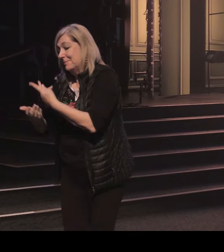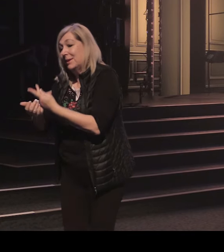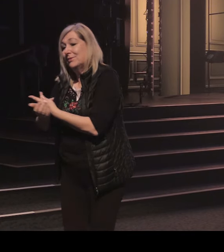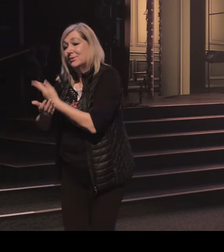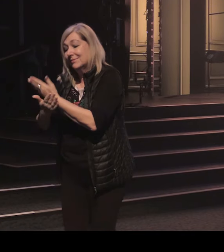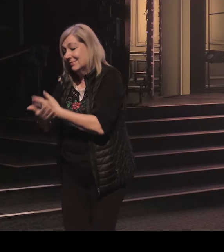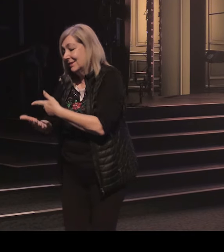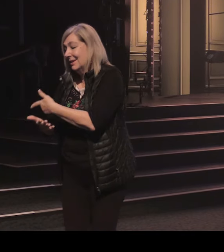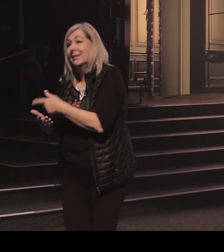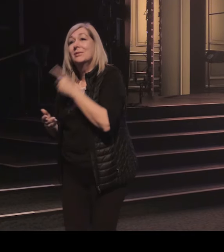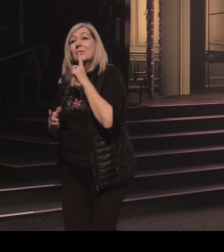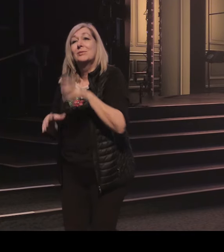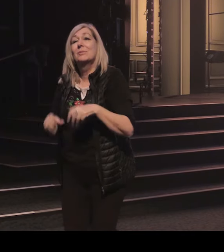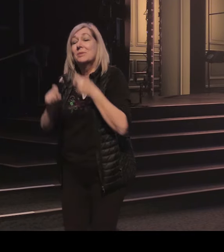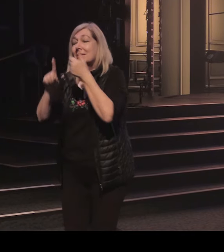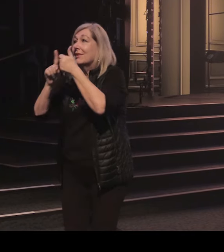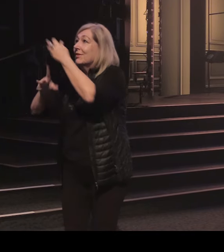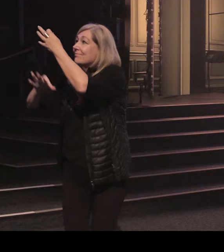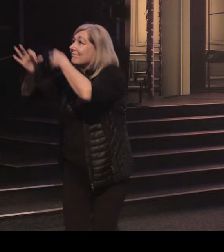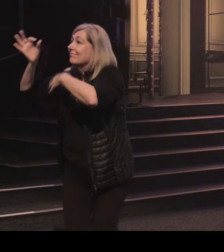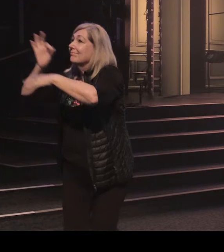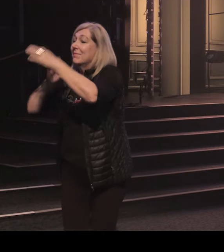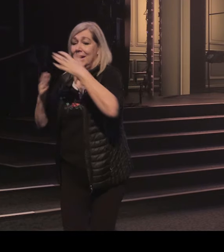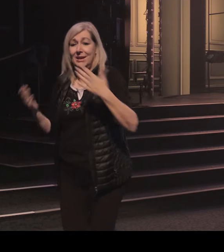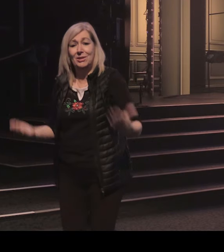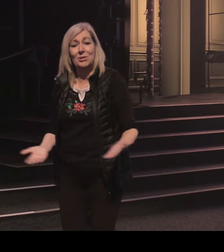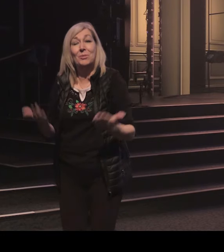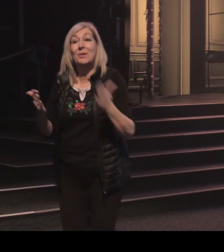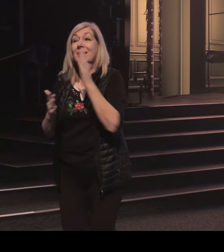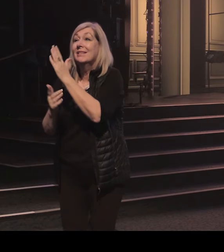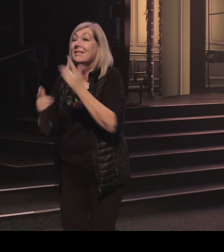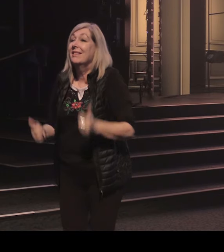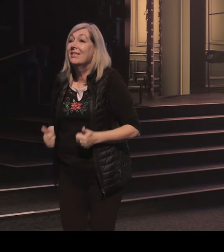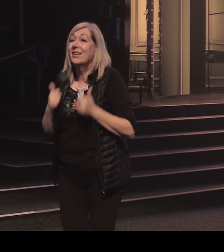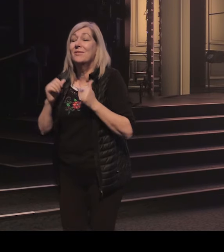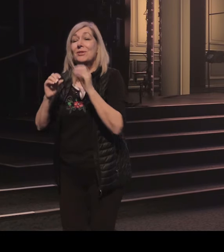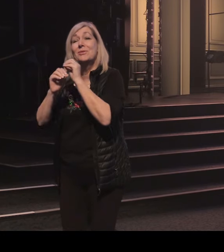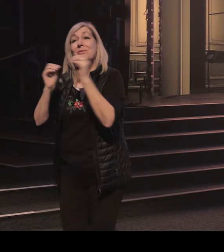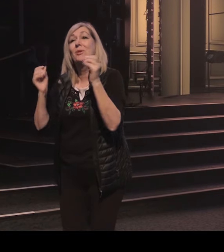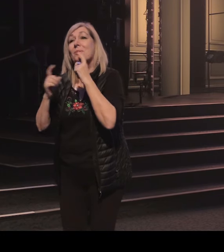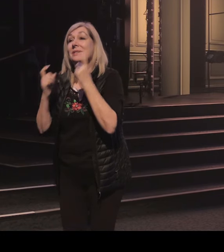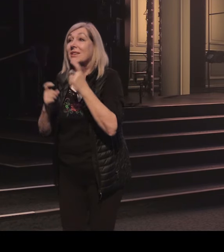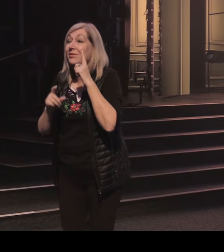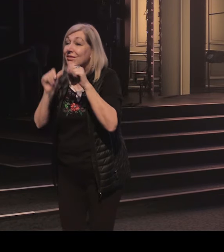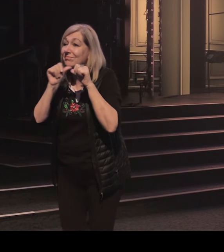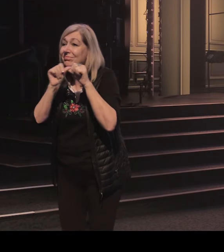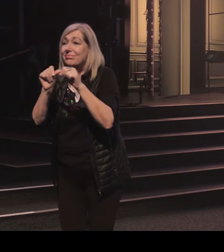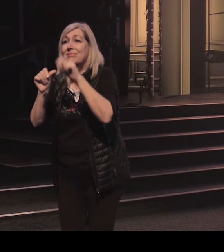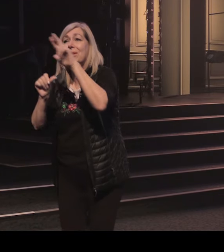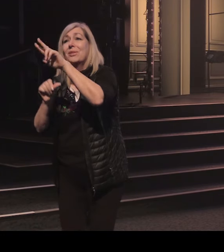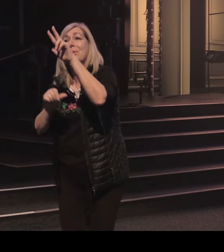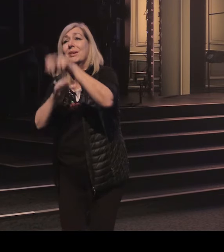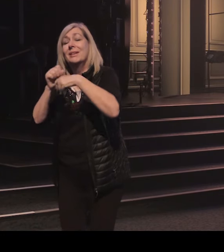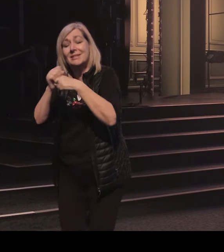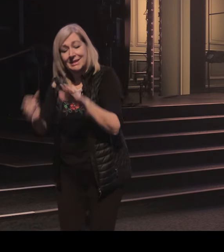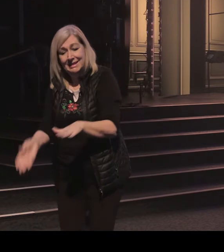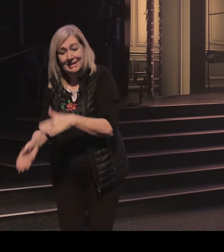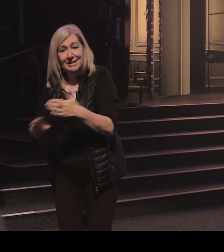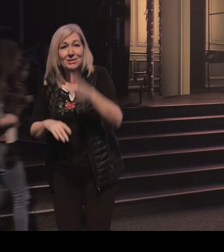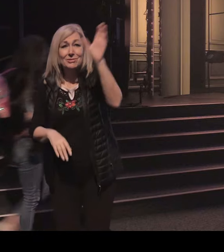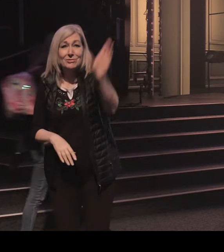took upon yourself humanity, lived a sinless life for 33 years, died on a cross, rose again on the